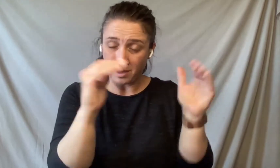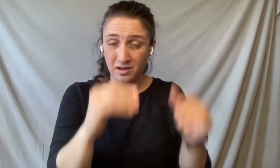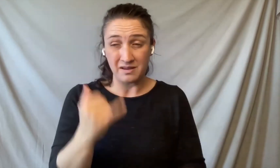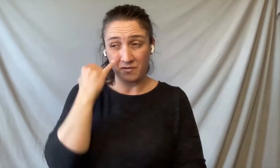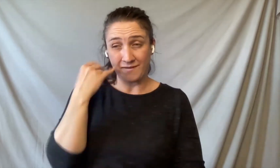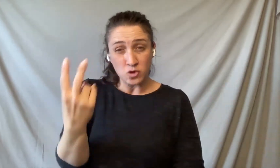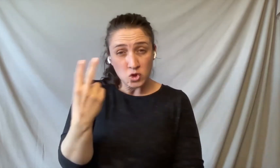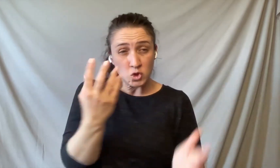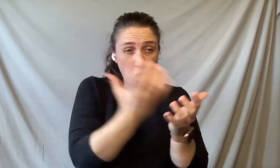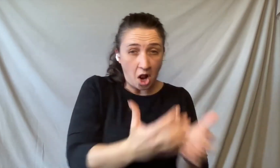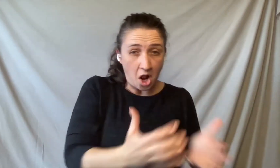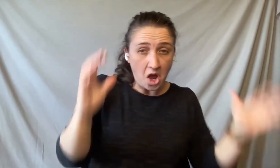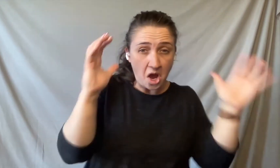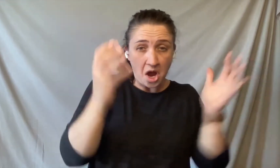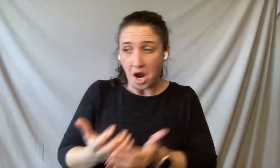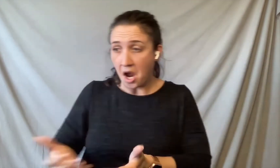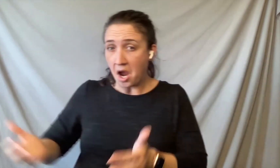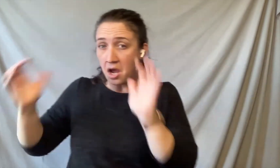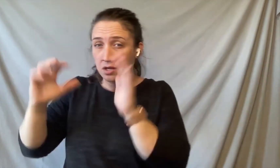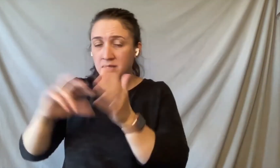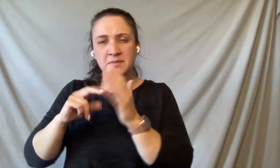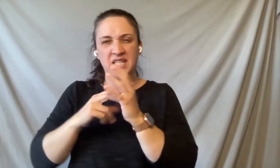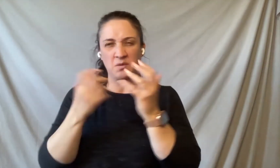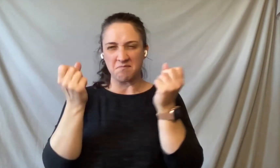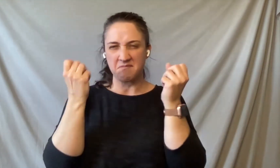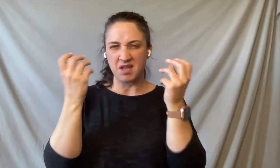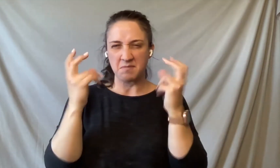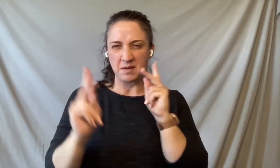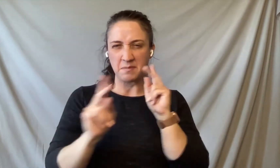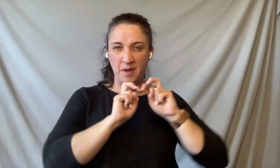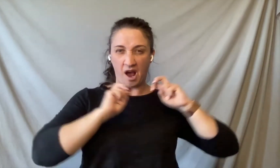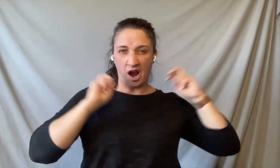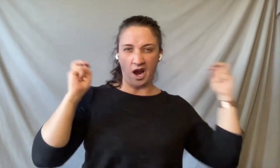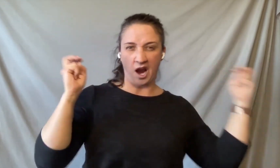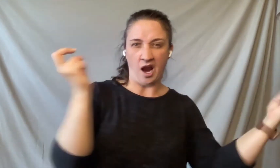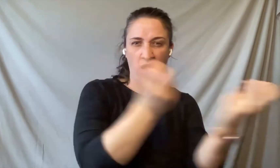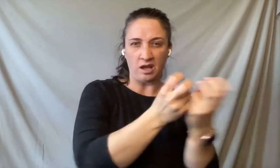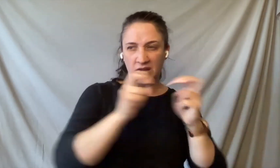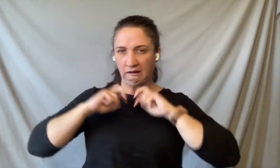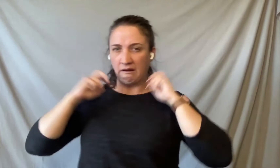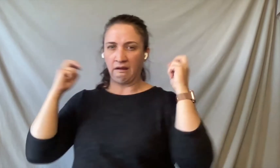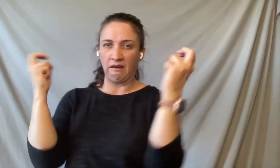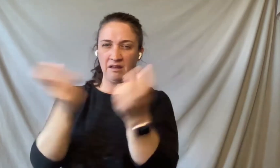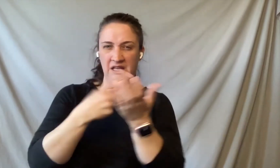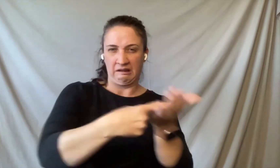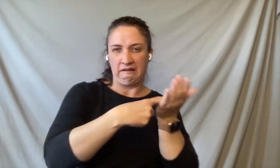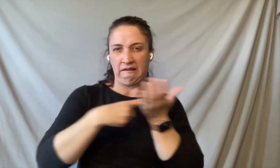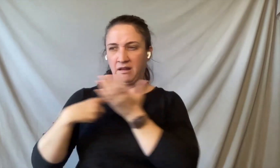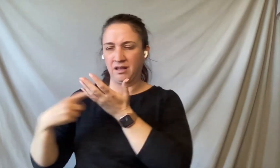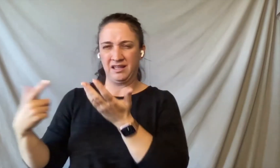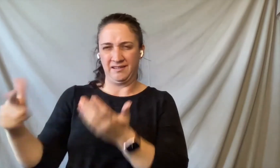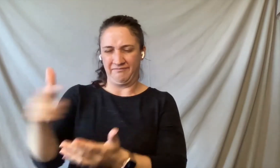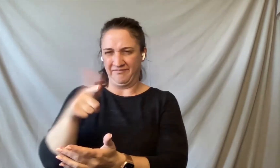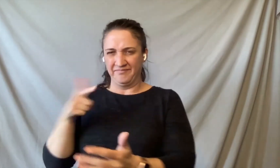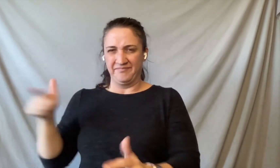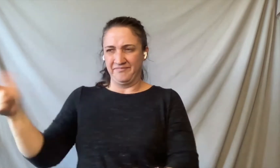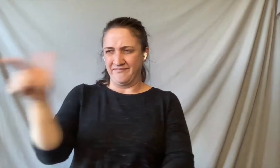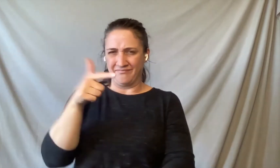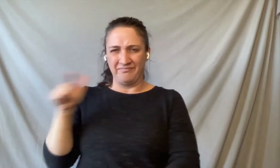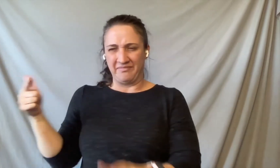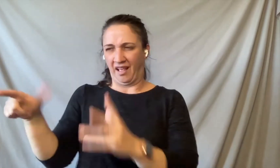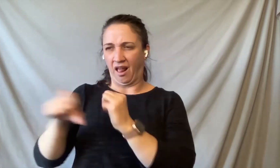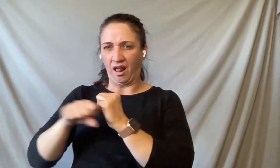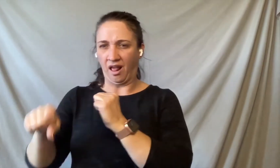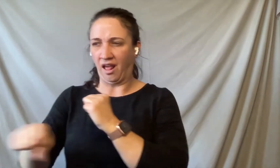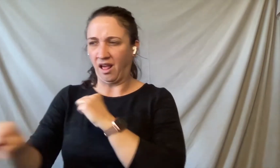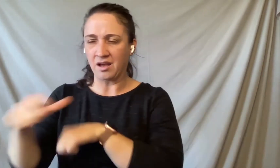really large groups talking about it. And so I'm just concerned that it might not be as efficient and effective as having